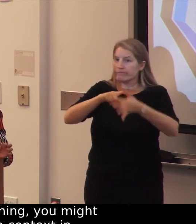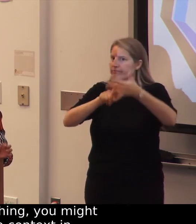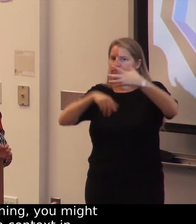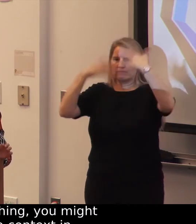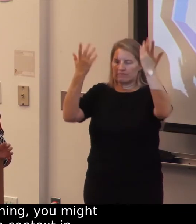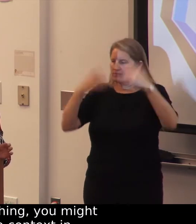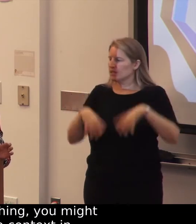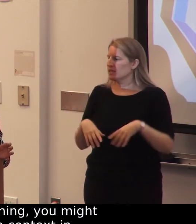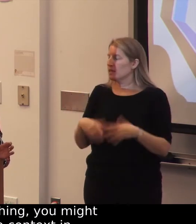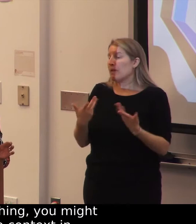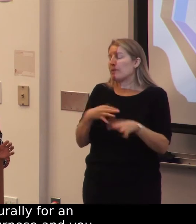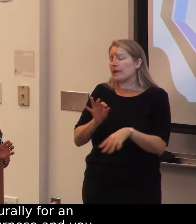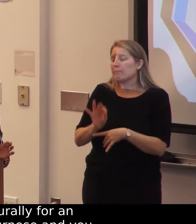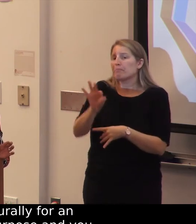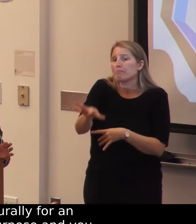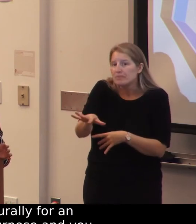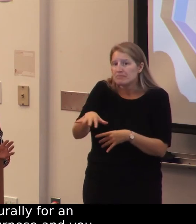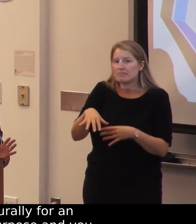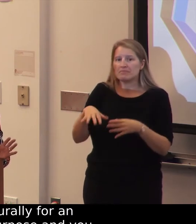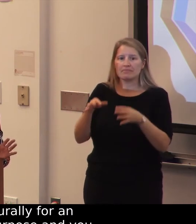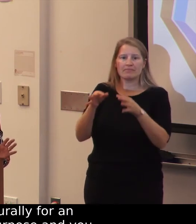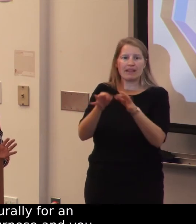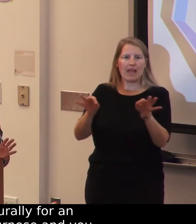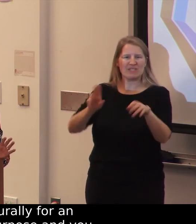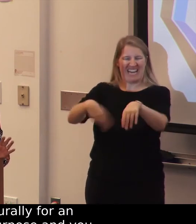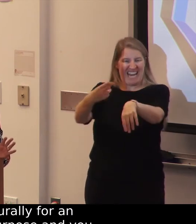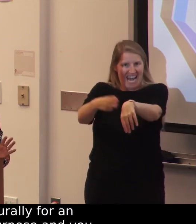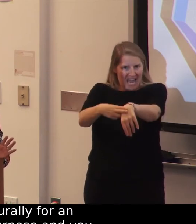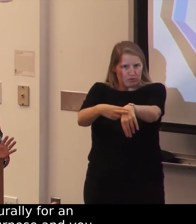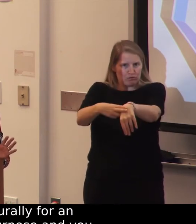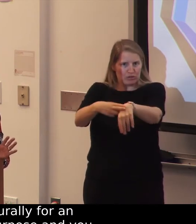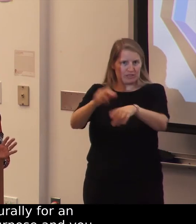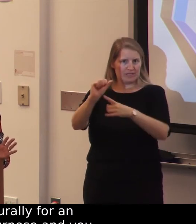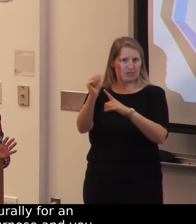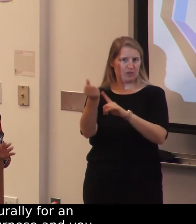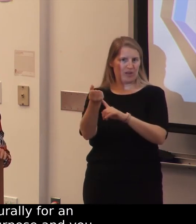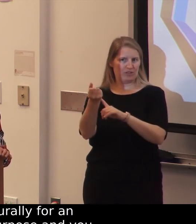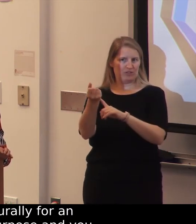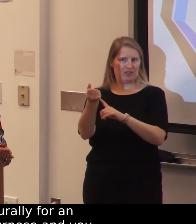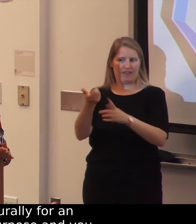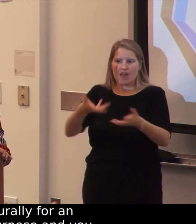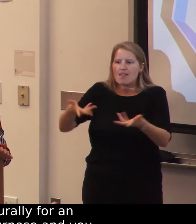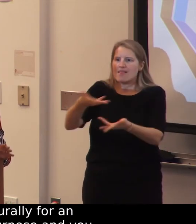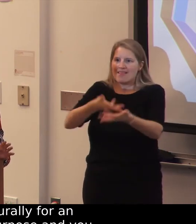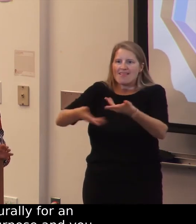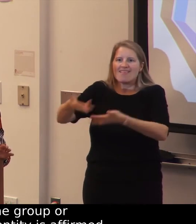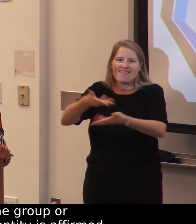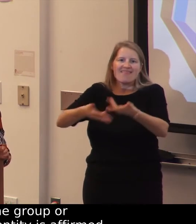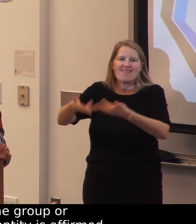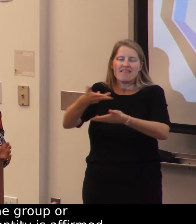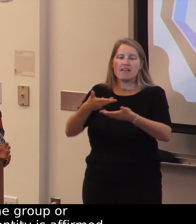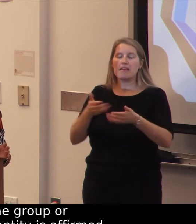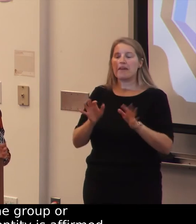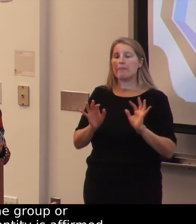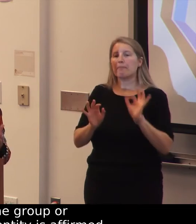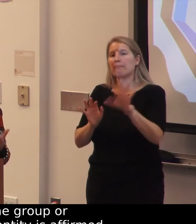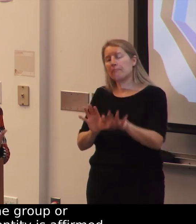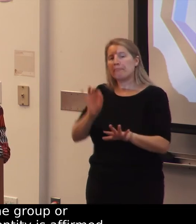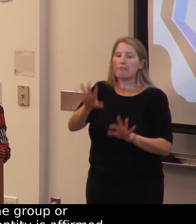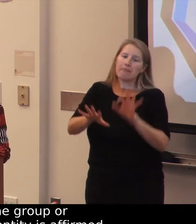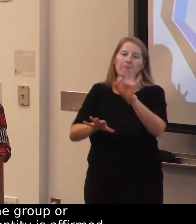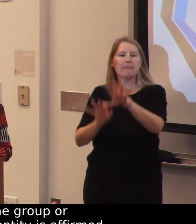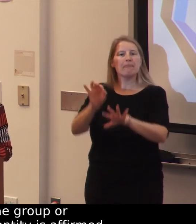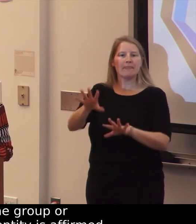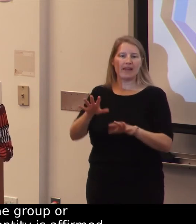You might provide a context in which language is used naturally for an engaging purpose, and you provide a context in which the group or community